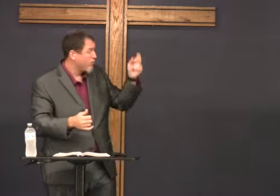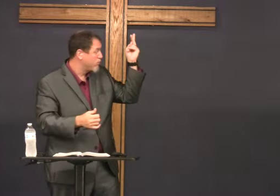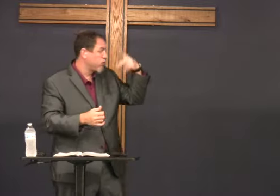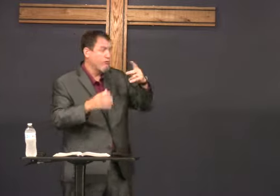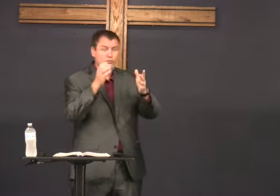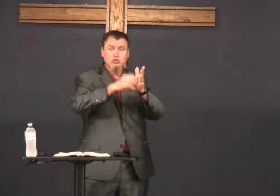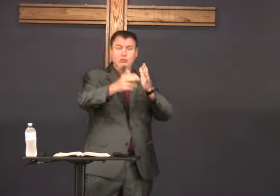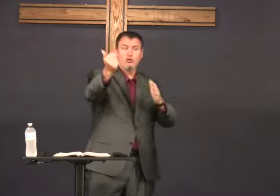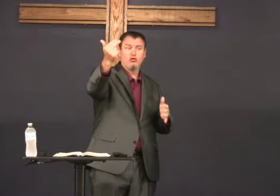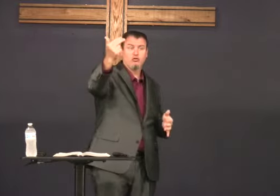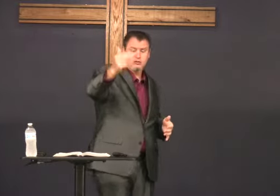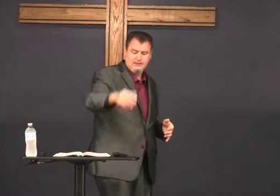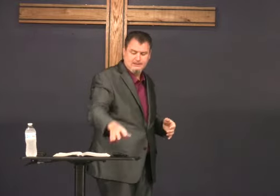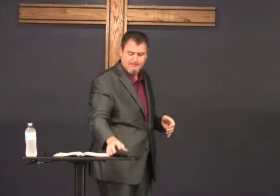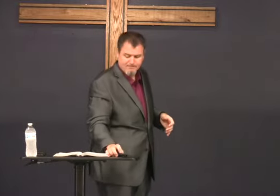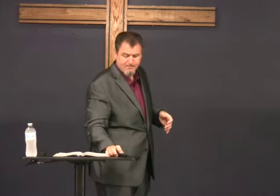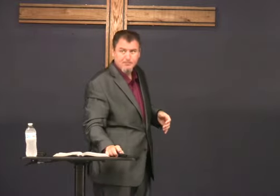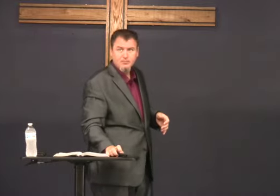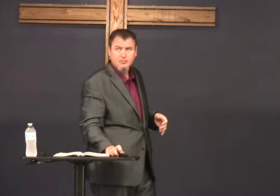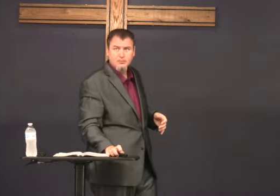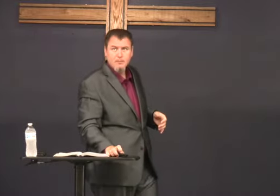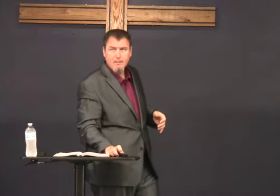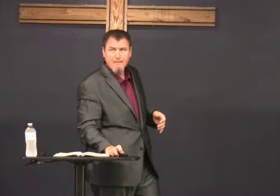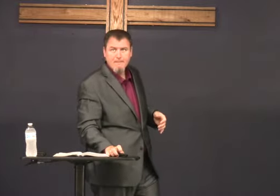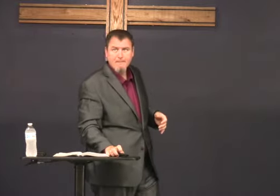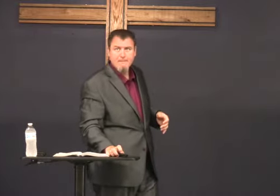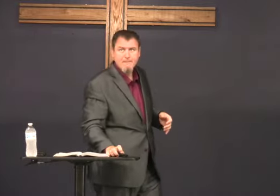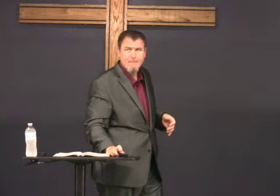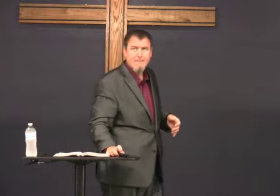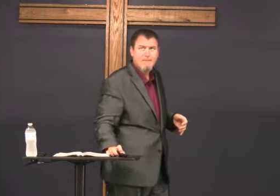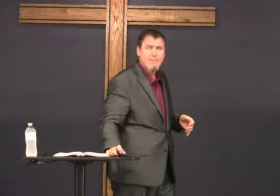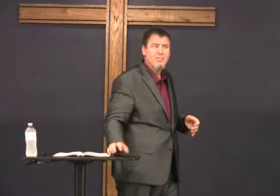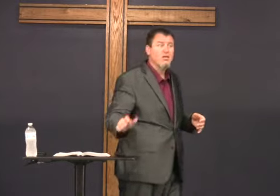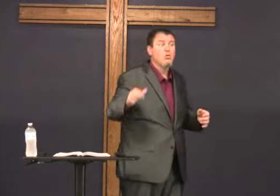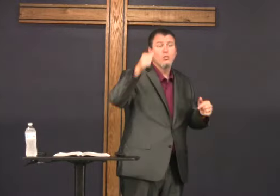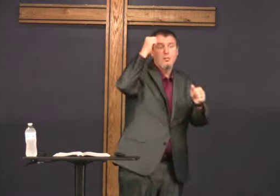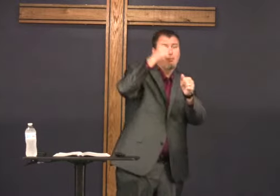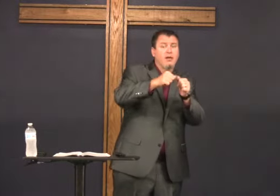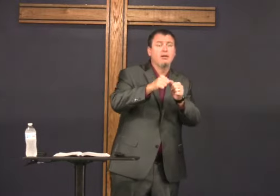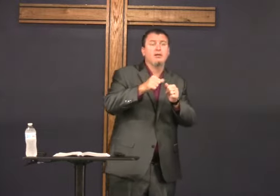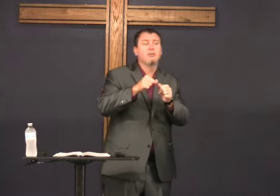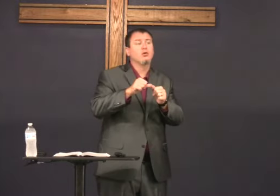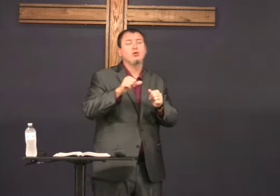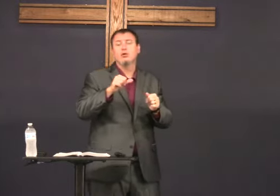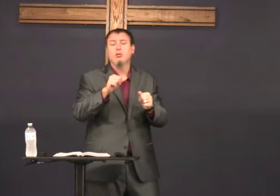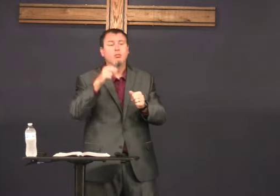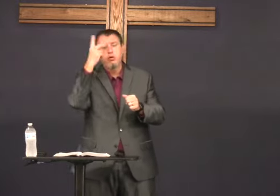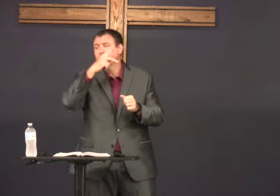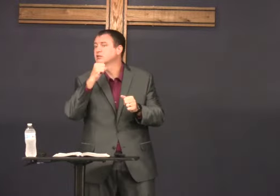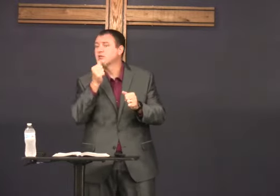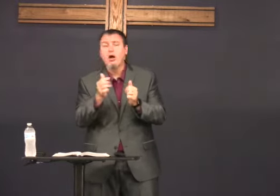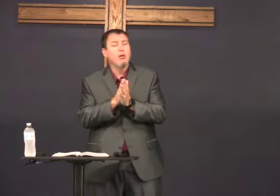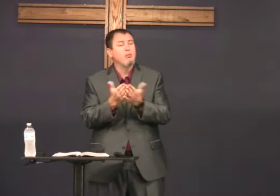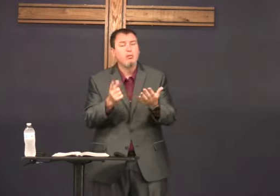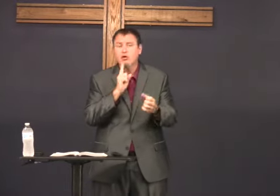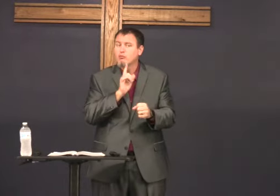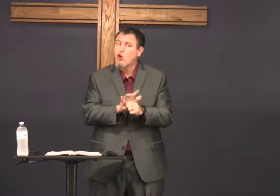We're going to start on Proverbs chapter 13. But remember, Proverbs